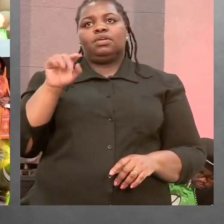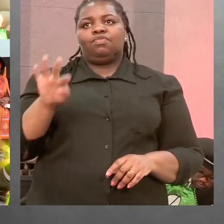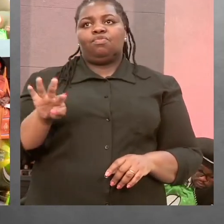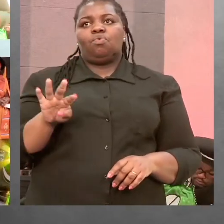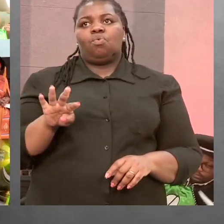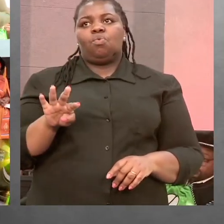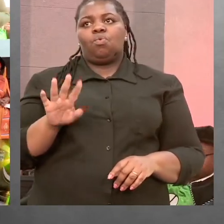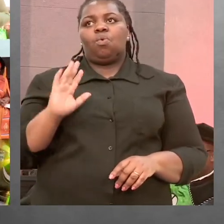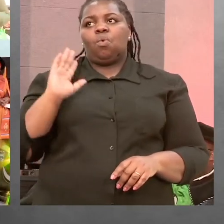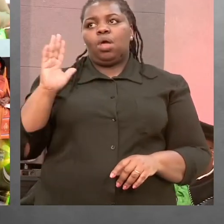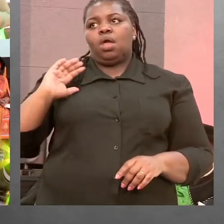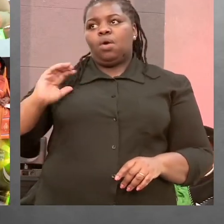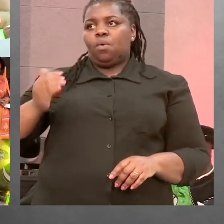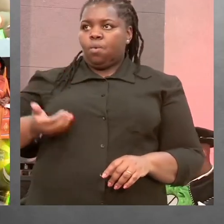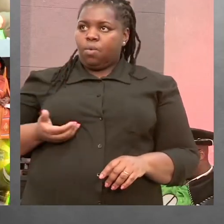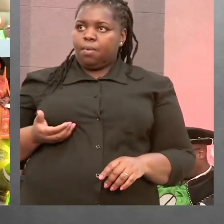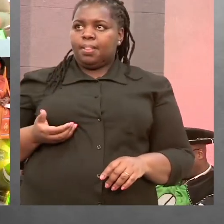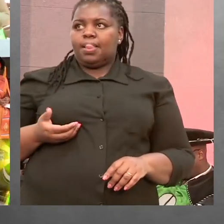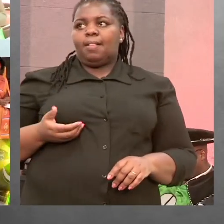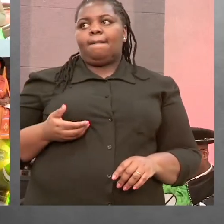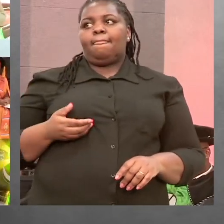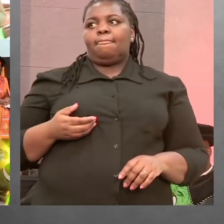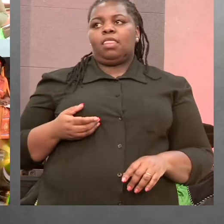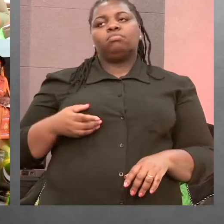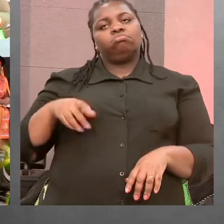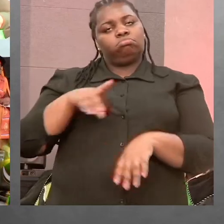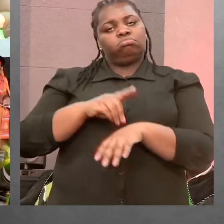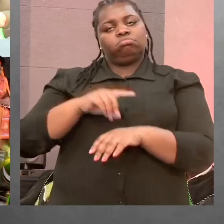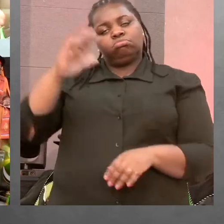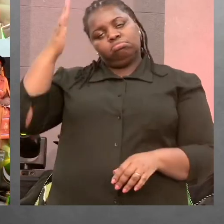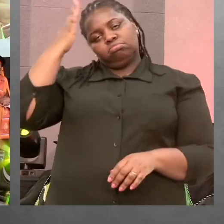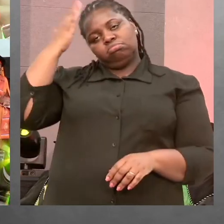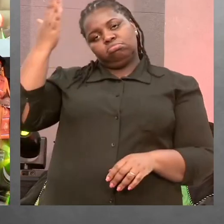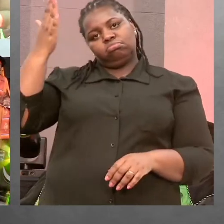3,574 were women doctoral graduates.